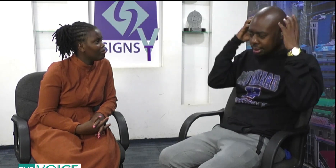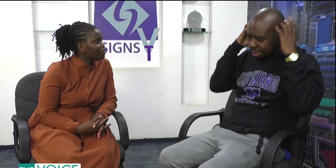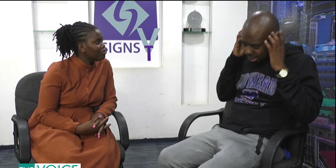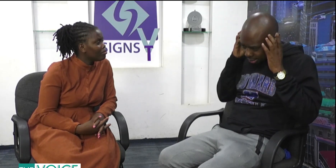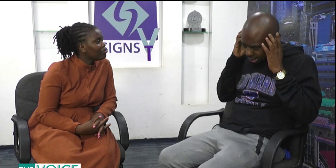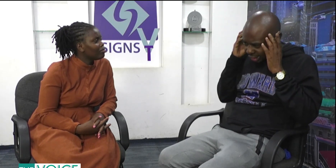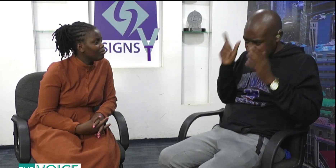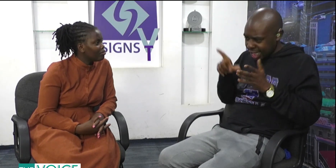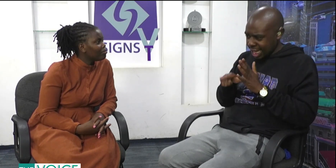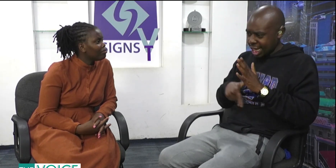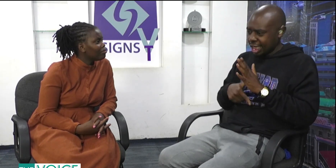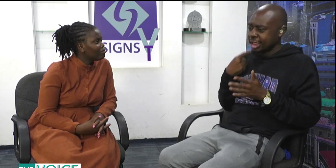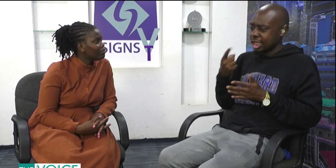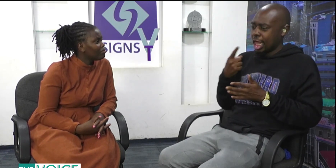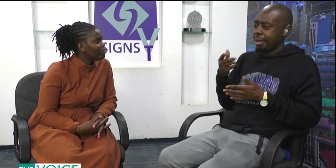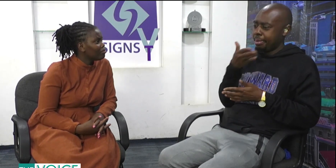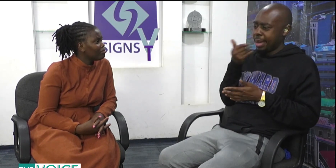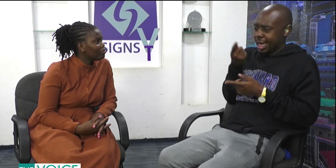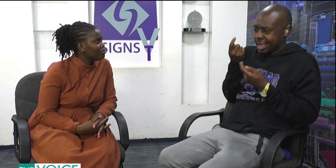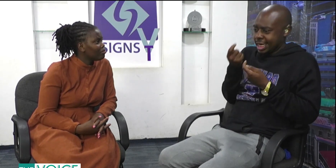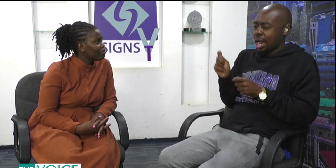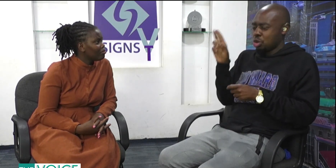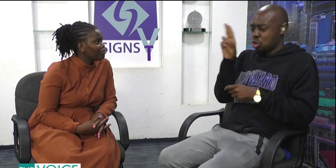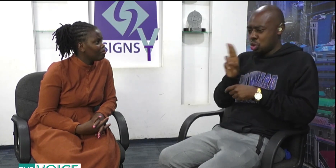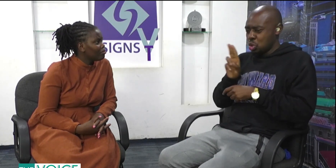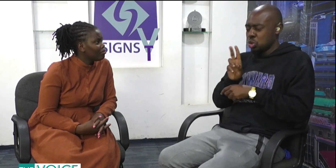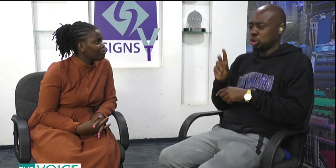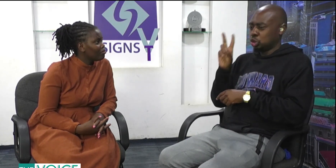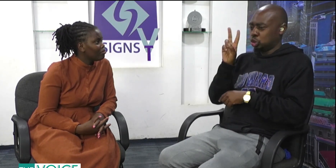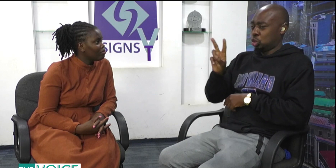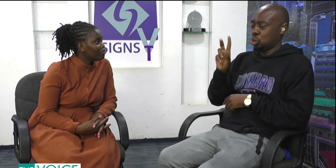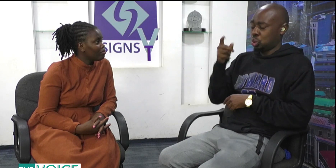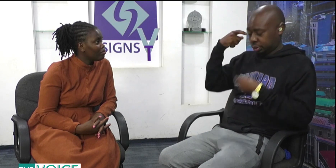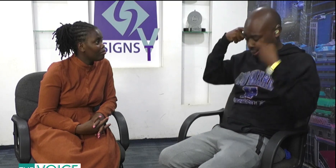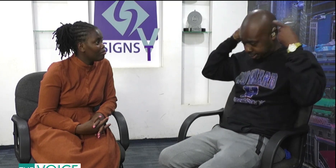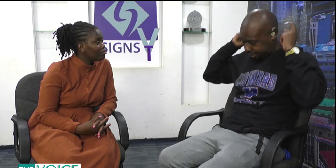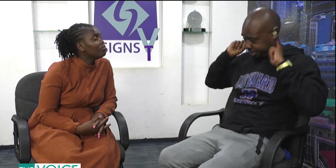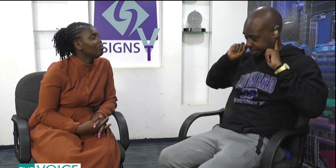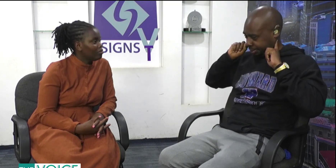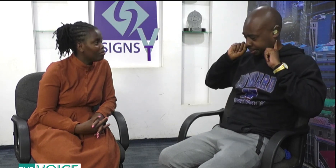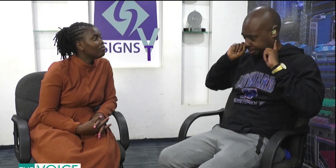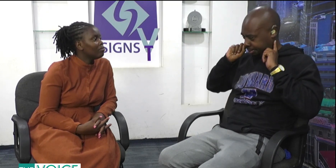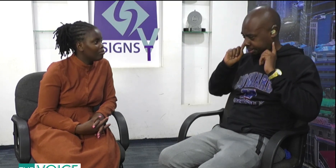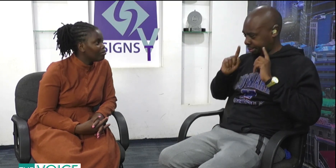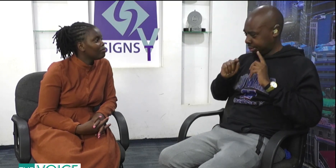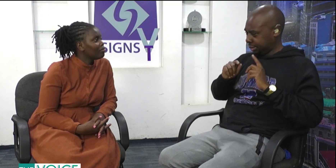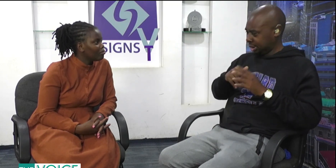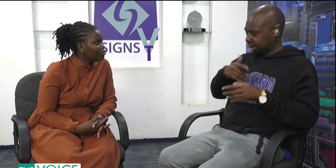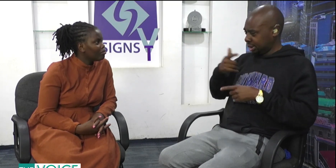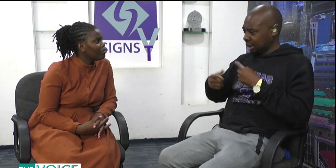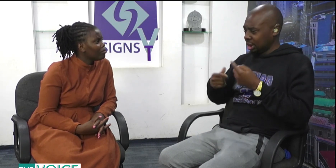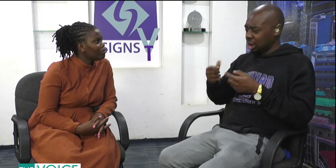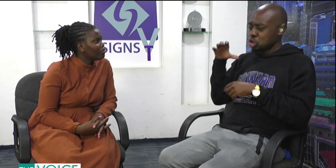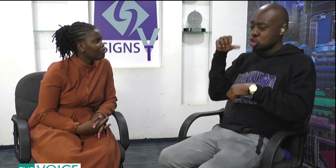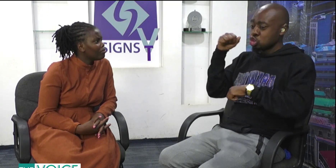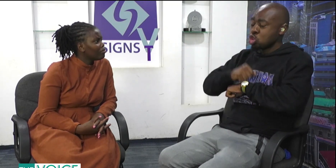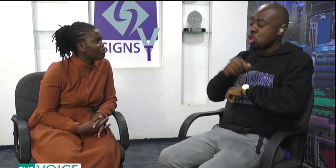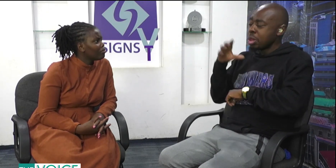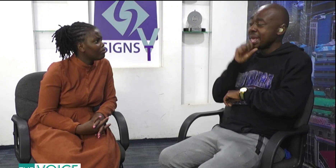So I came back again and they repeated the same procedure. So they gave me hearing aids, which were for